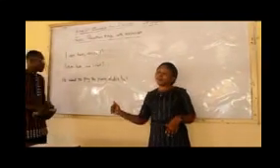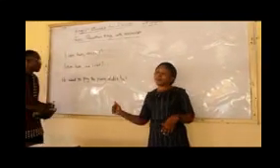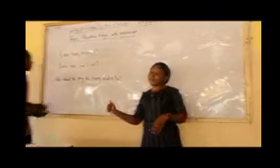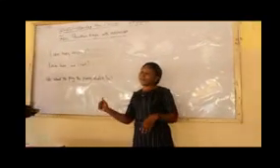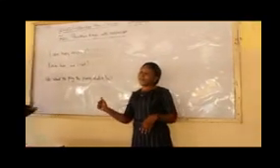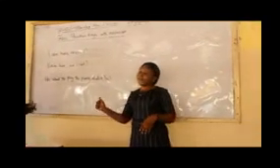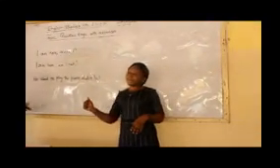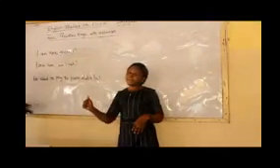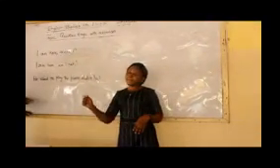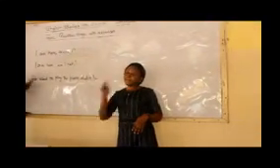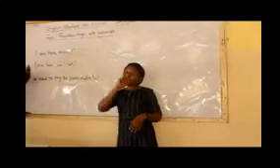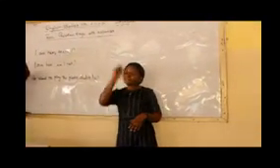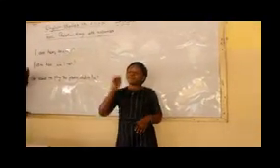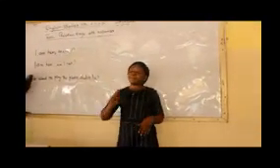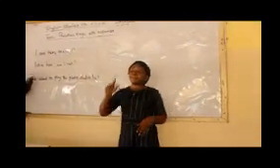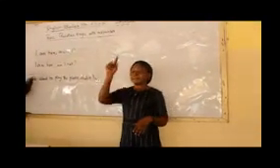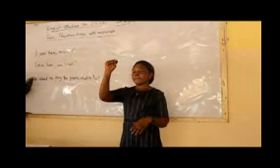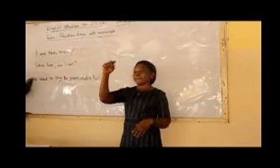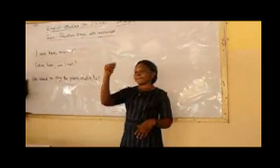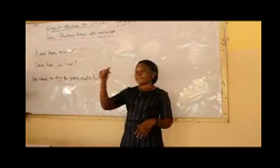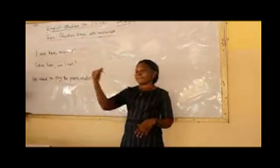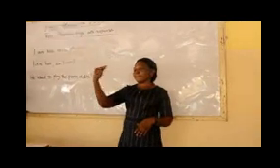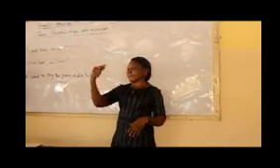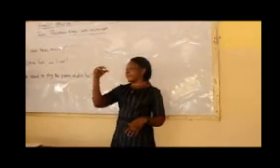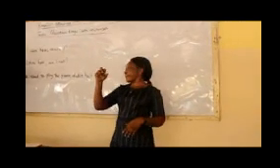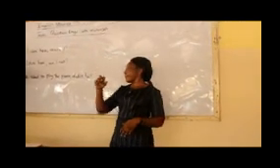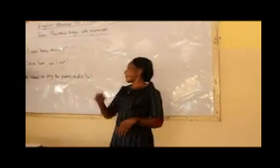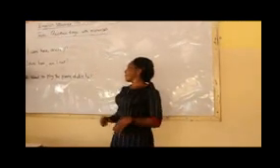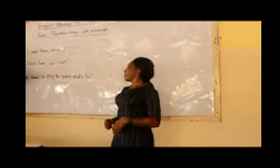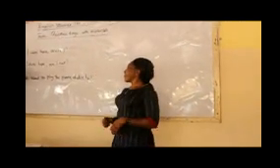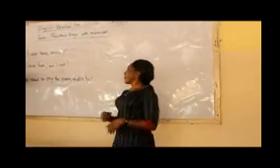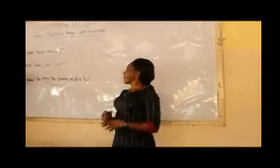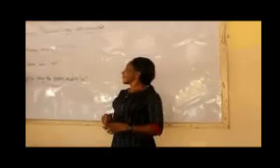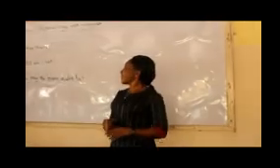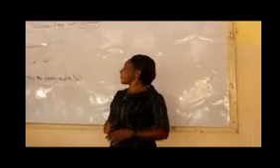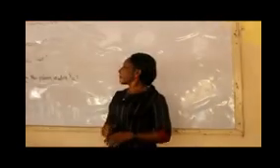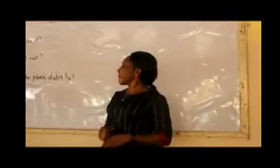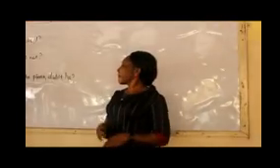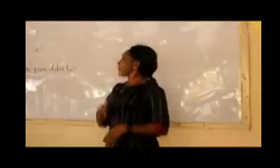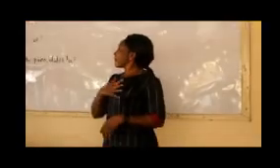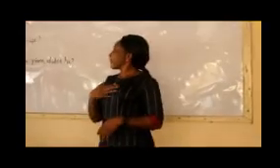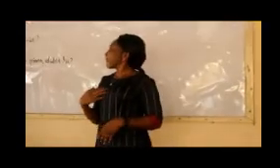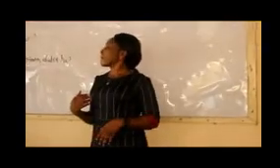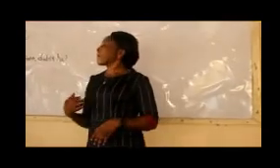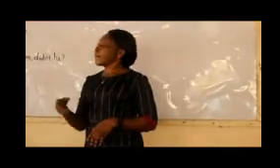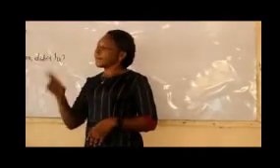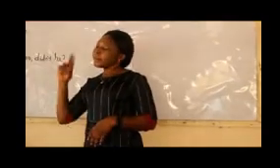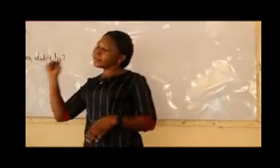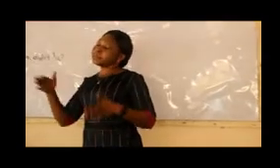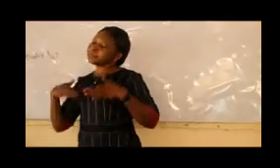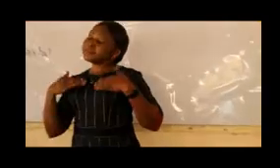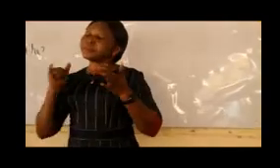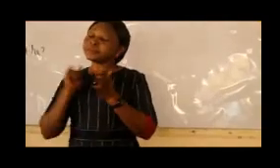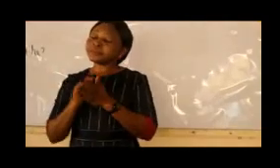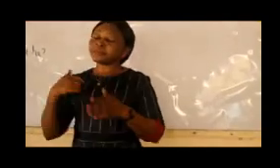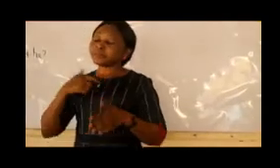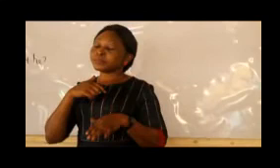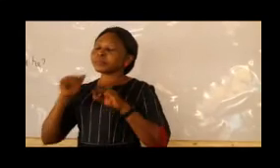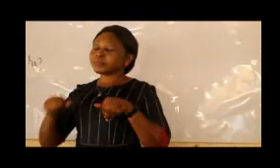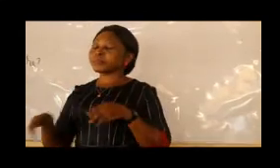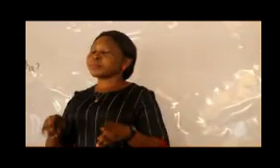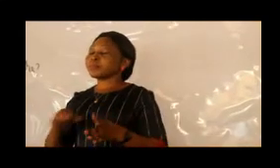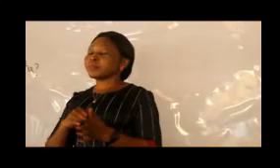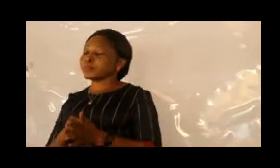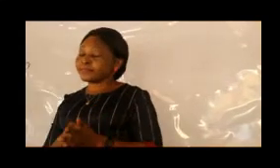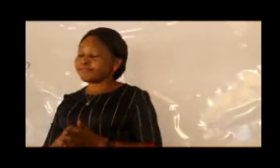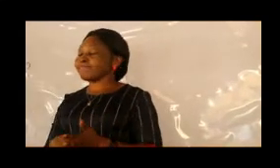tag. But I'm happy that we were able to do this morning, because it is part of what we should